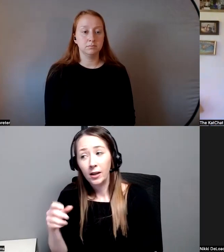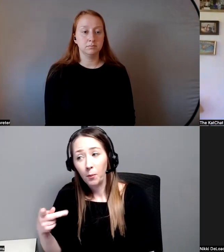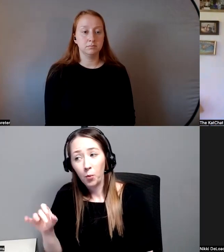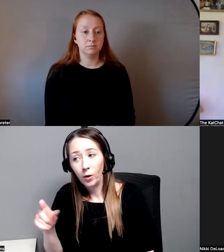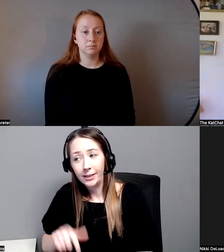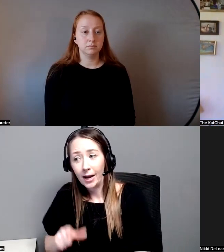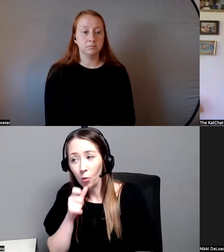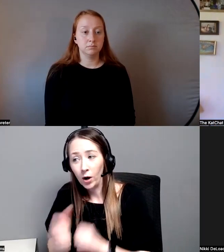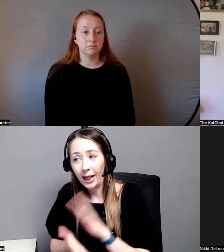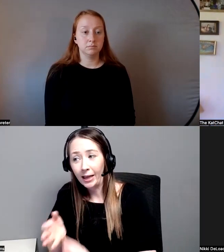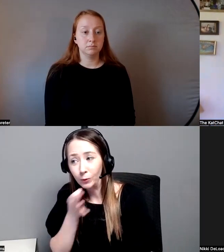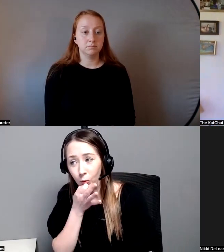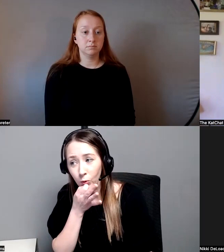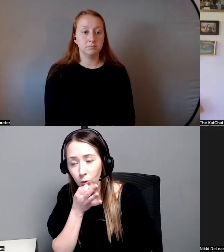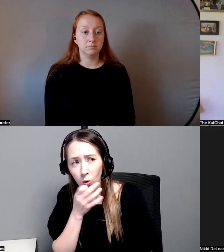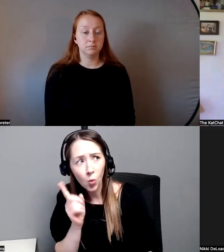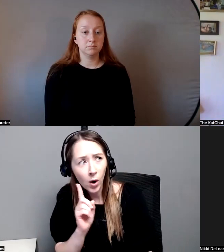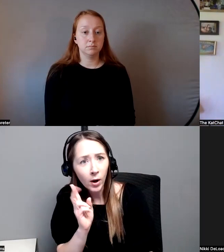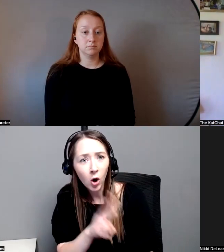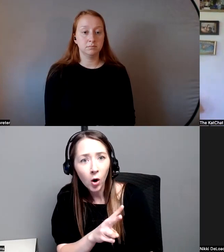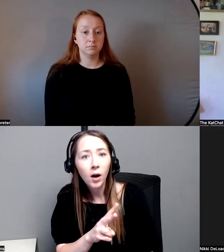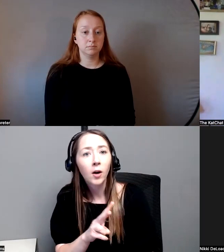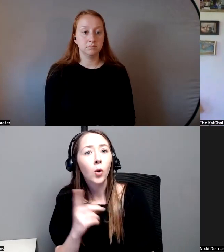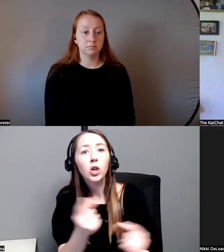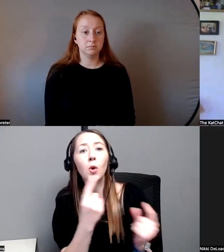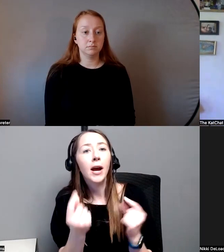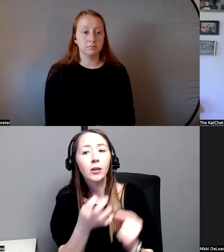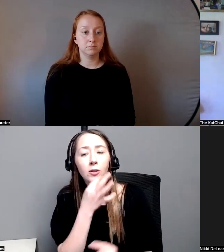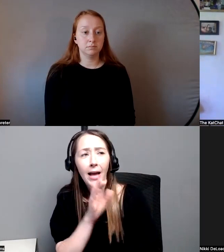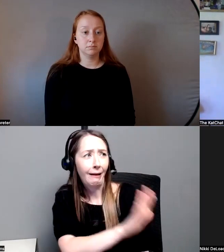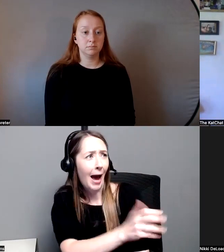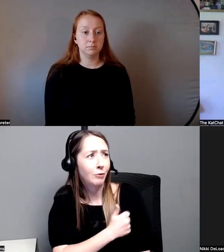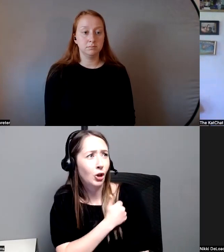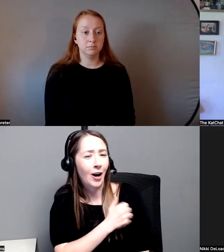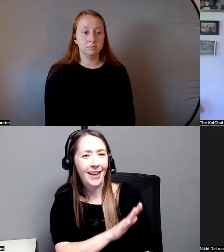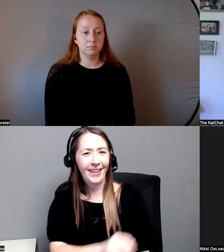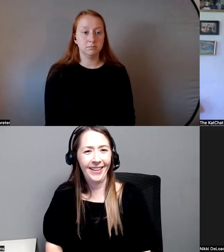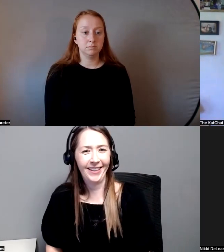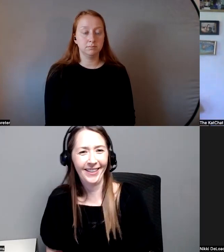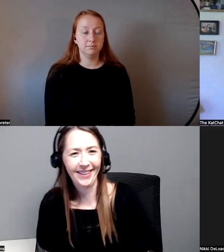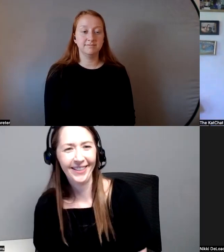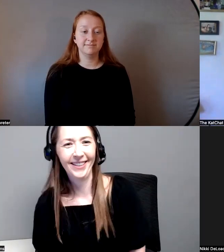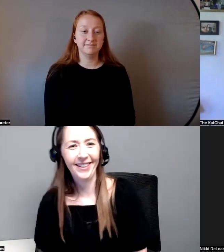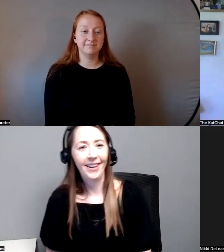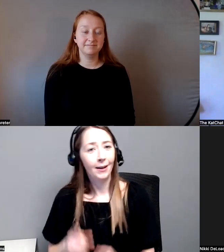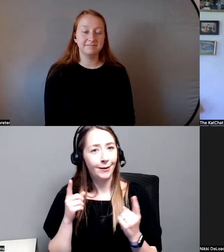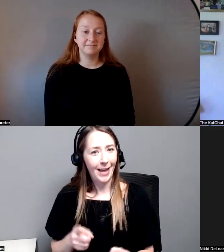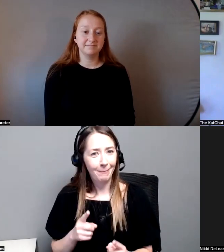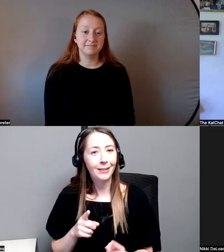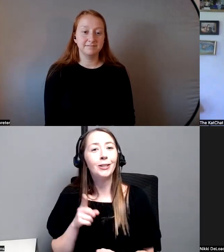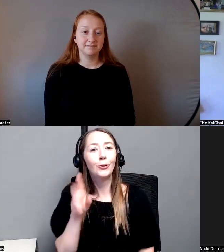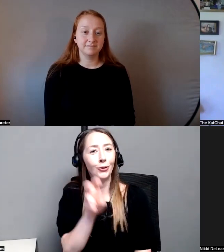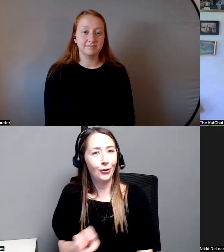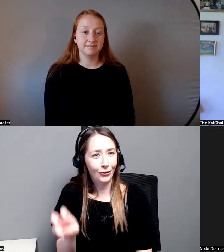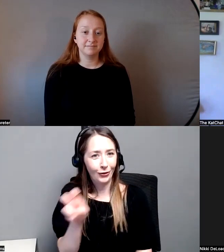about to leave. Okay. We're going to go run our errands. Sorry, you guys. This is what happens when you